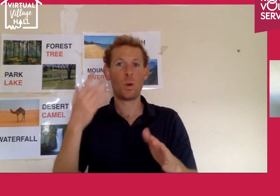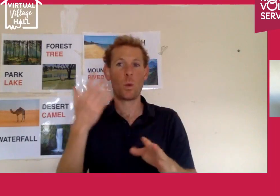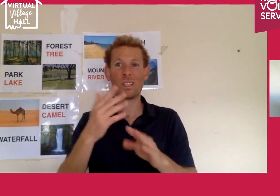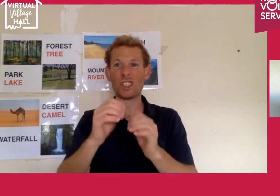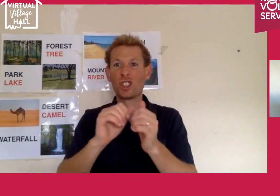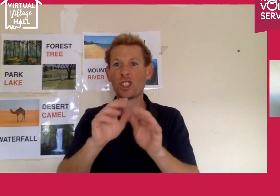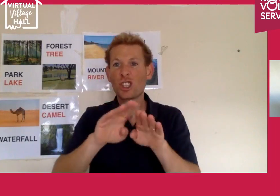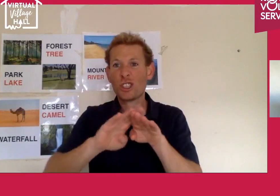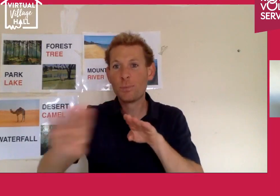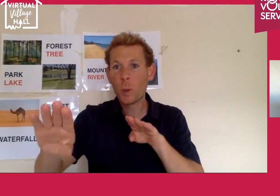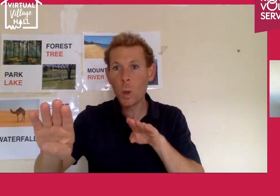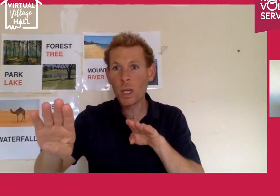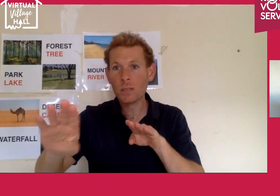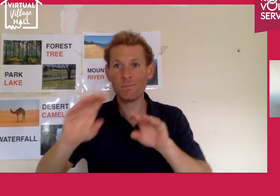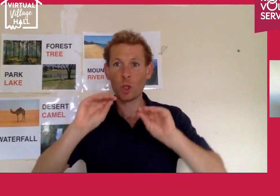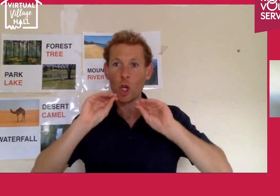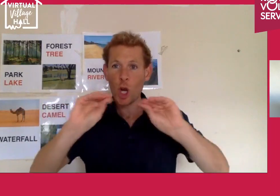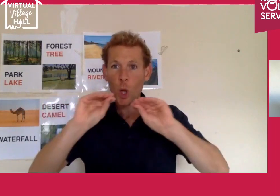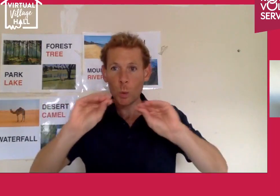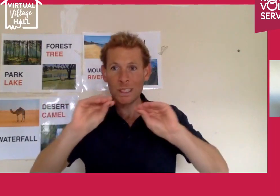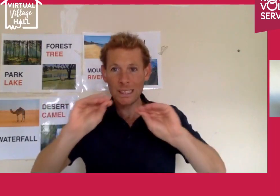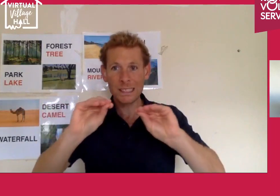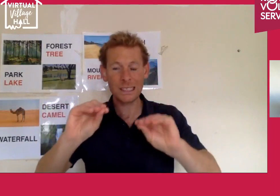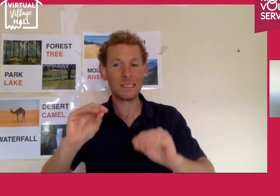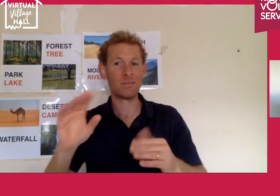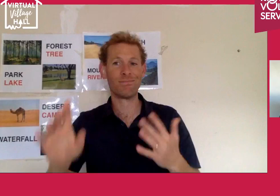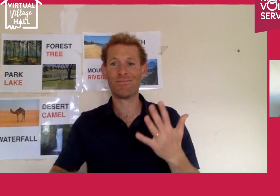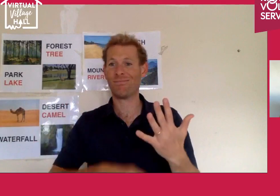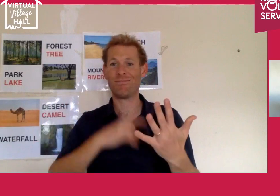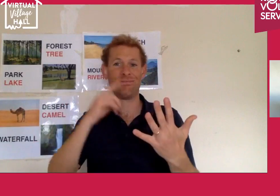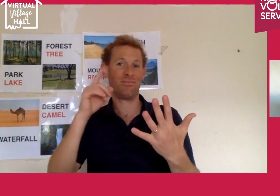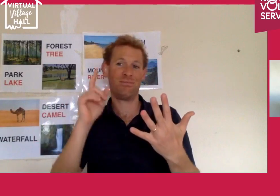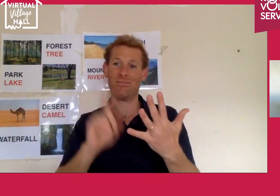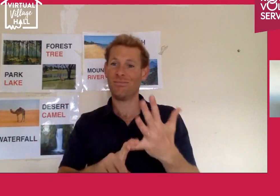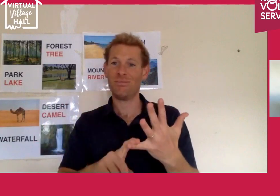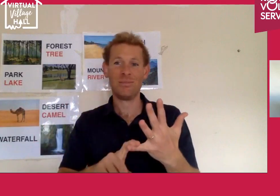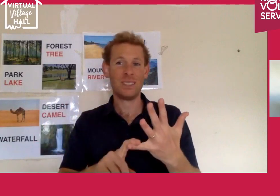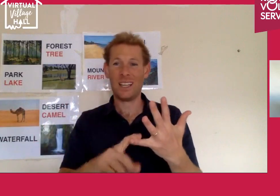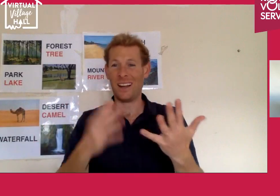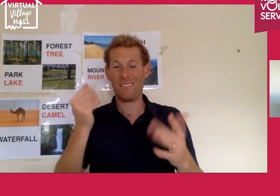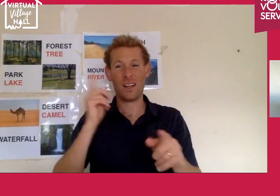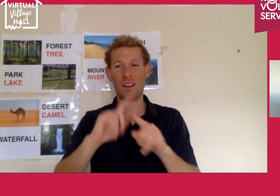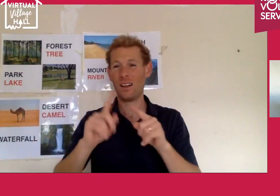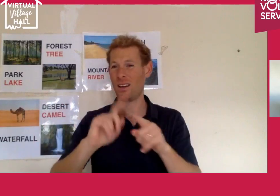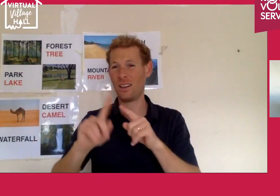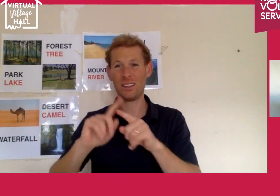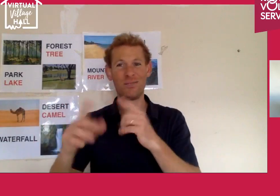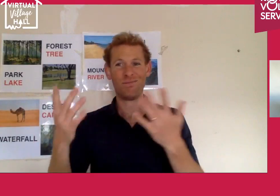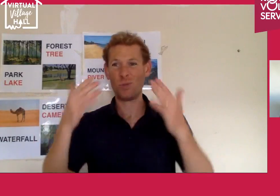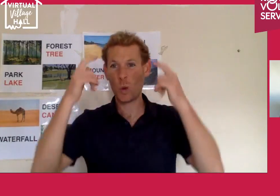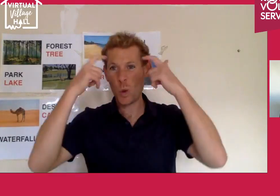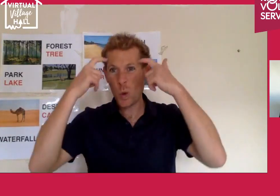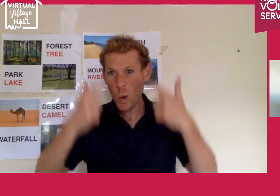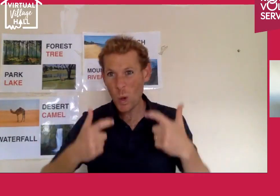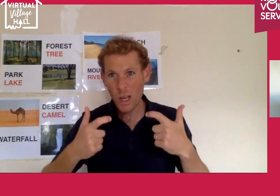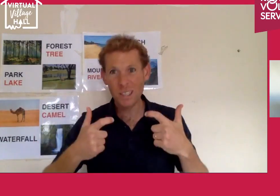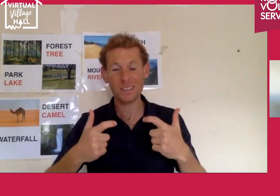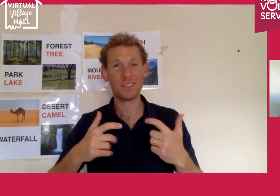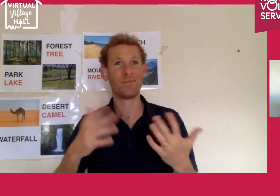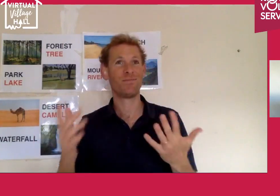you know, need to go to the hospital, some have sporting events or coaching. And so there would be a